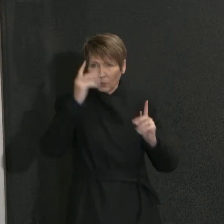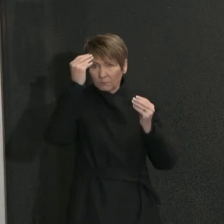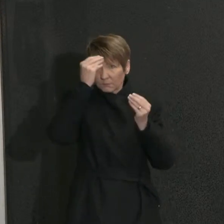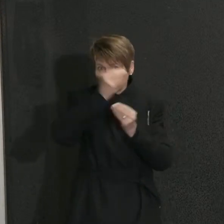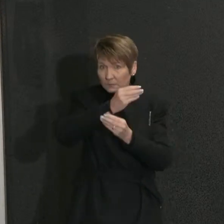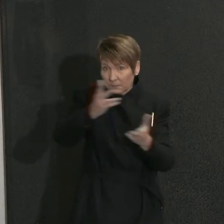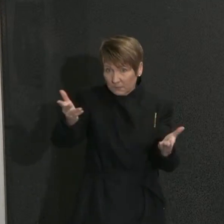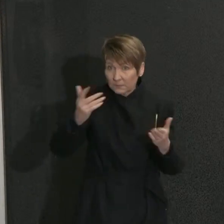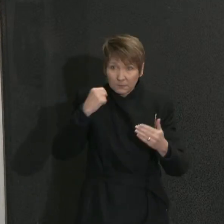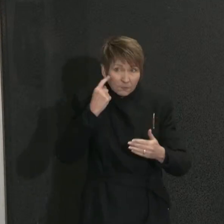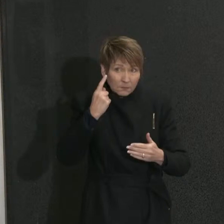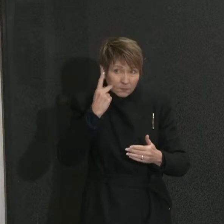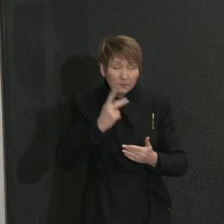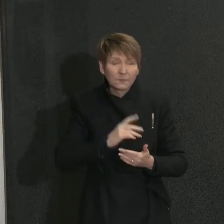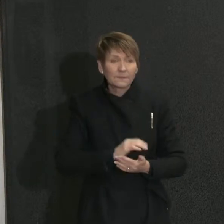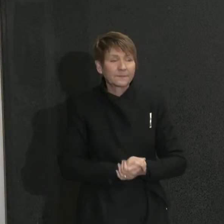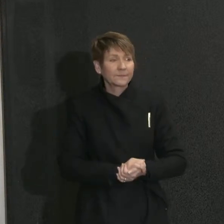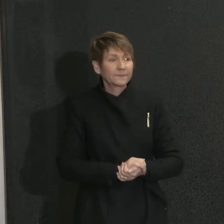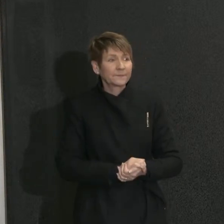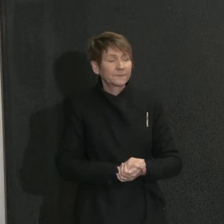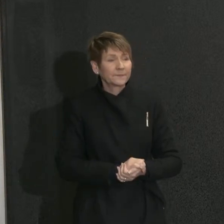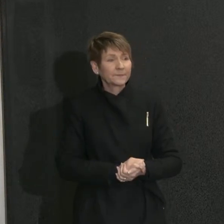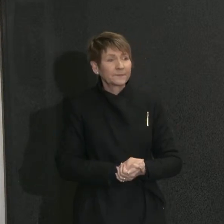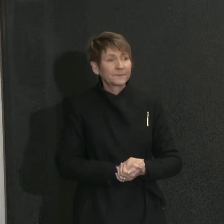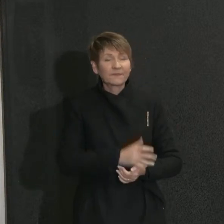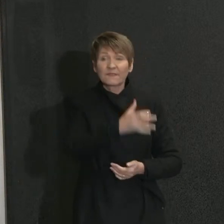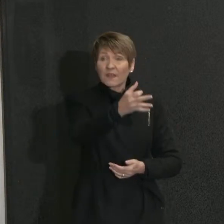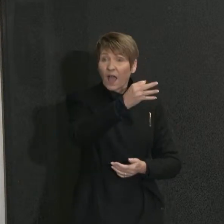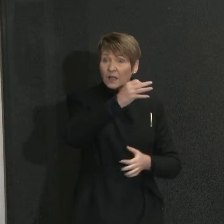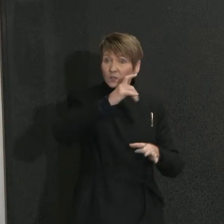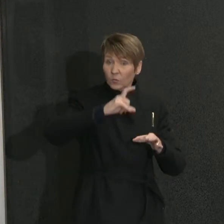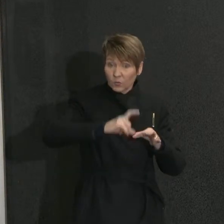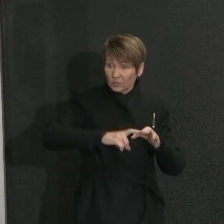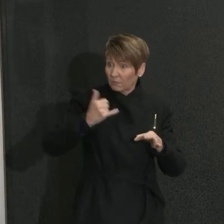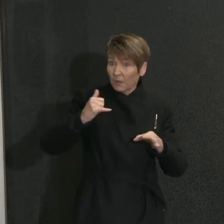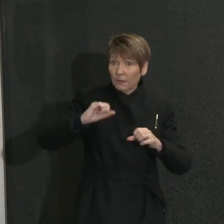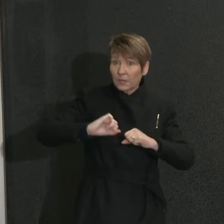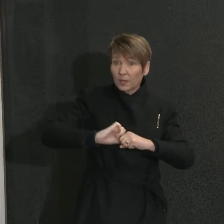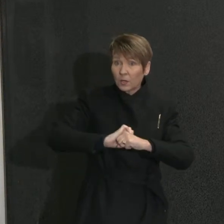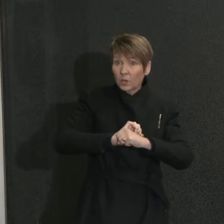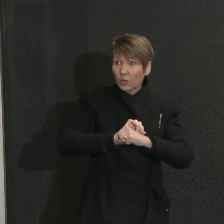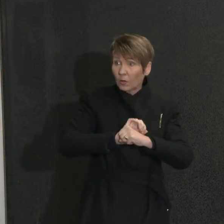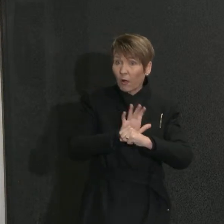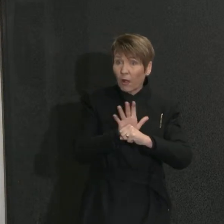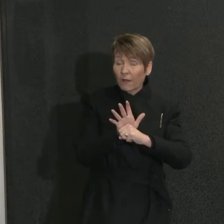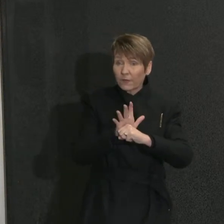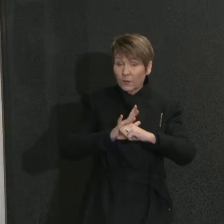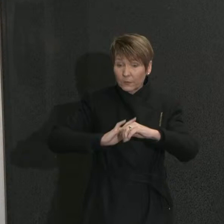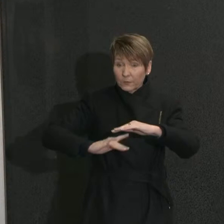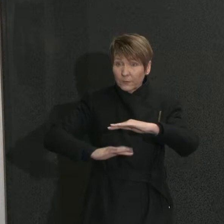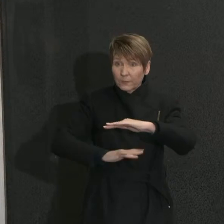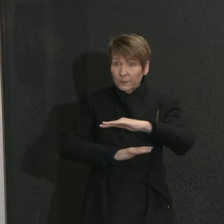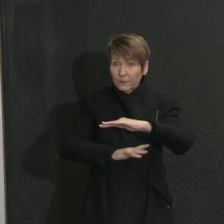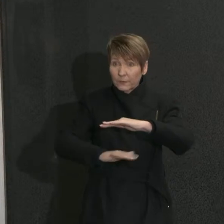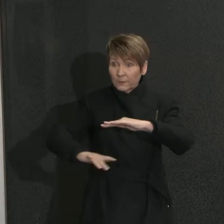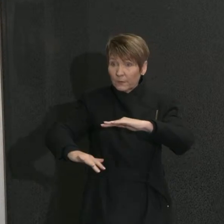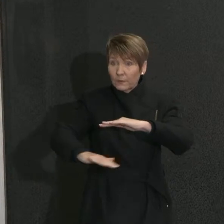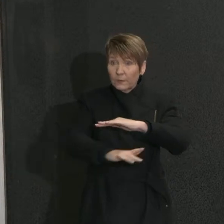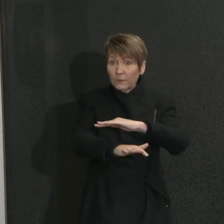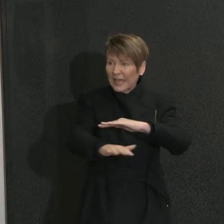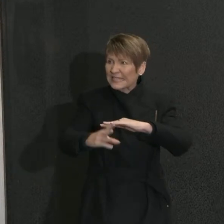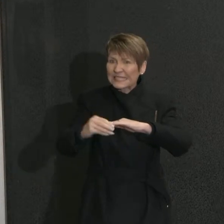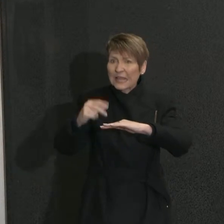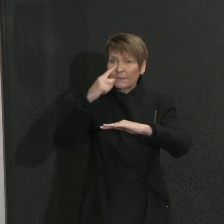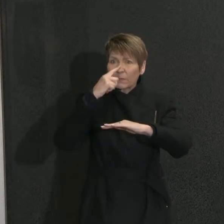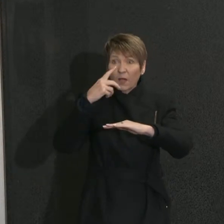be unreported cases, unconfirmed cases lurking in the community if they were positive from the 15th? Well, what I'd say